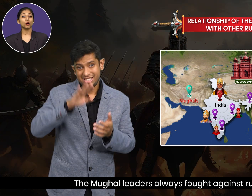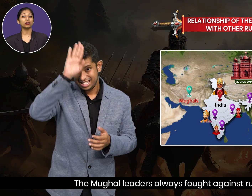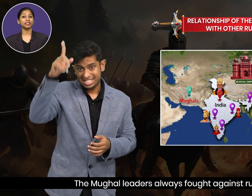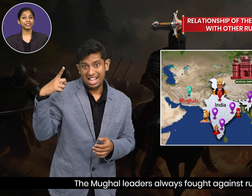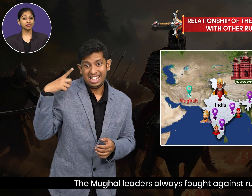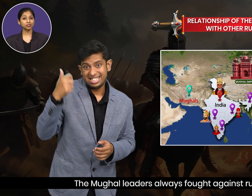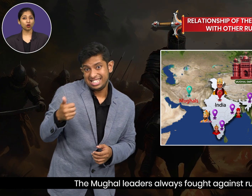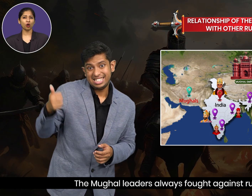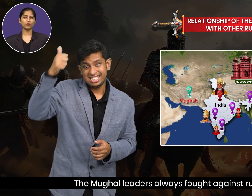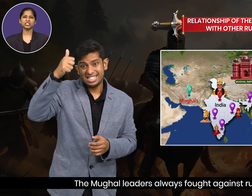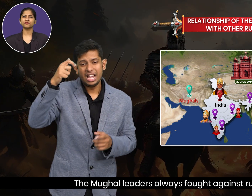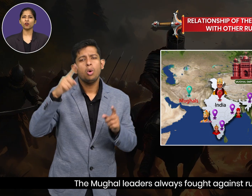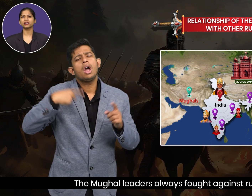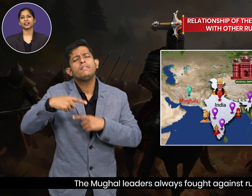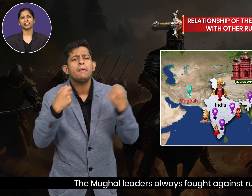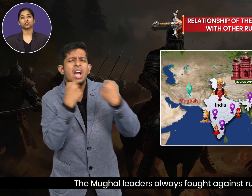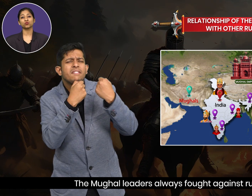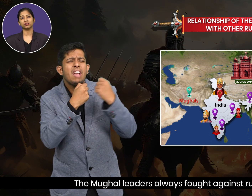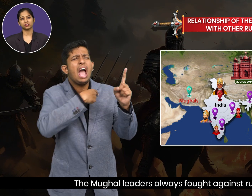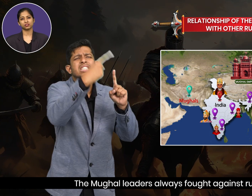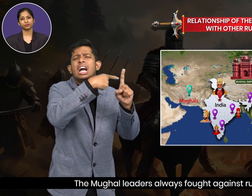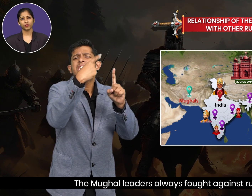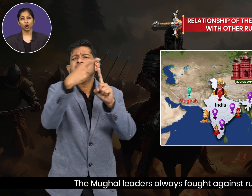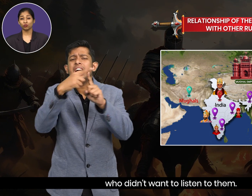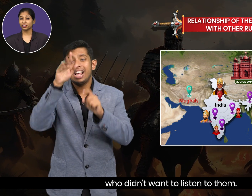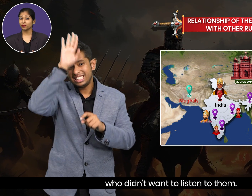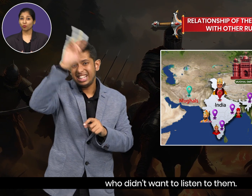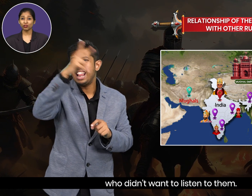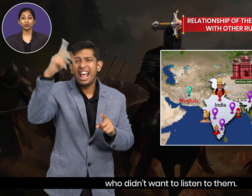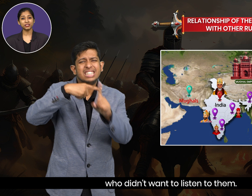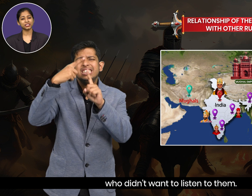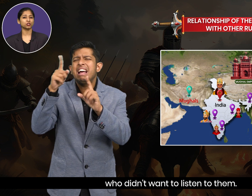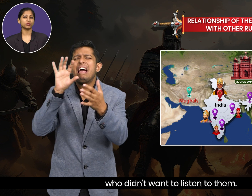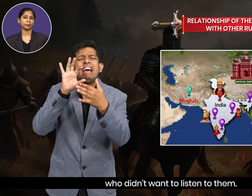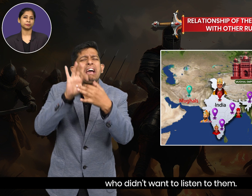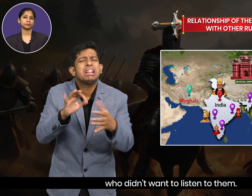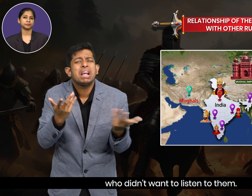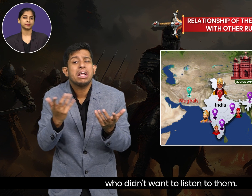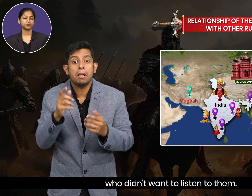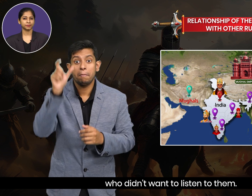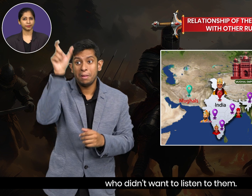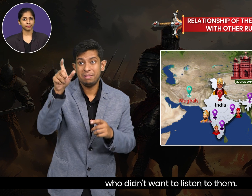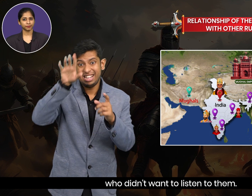The Mughal leaders always fought against rulers who didn't want to listen to them.